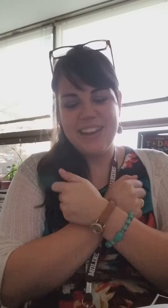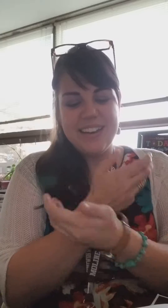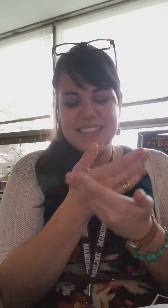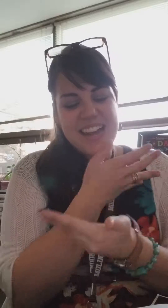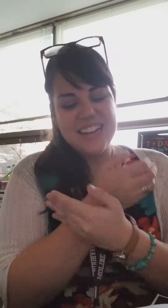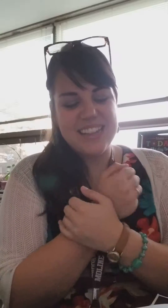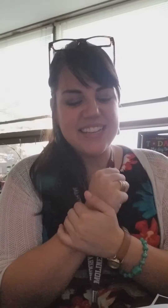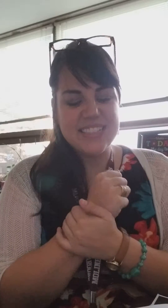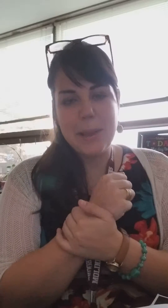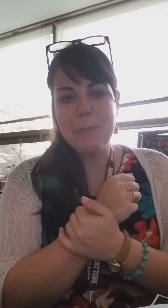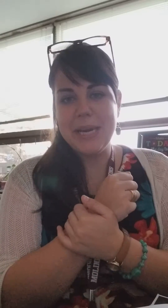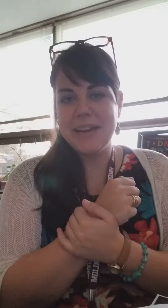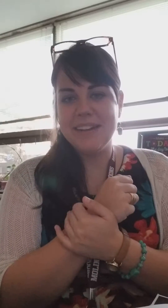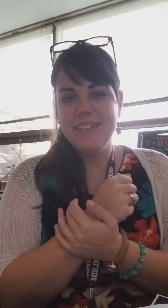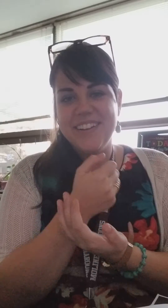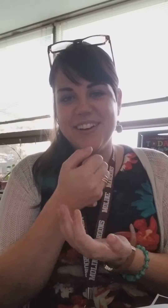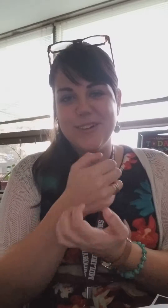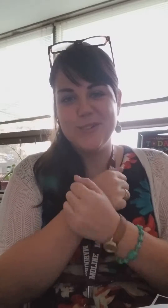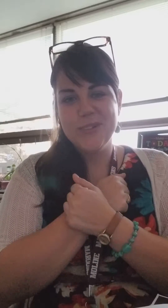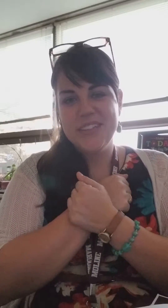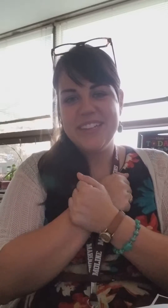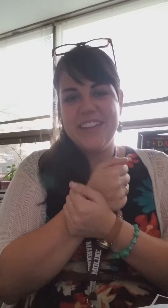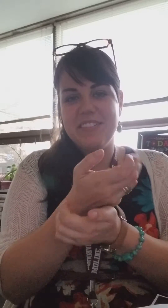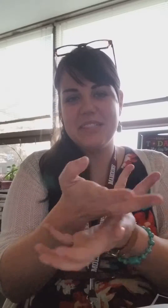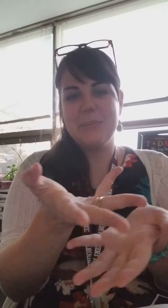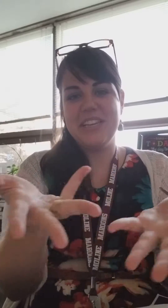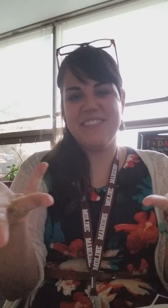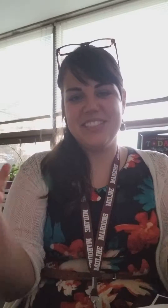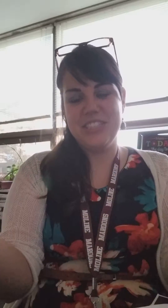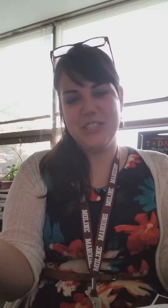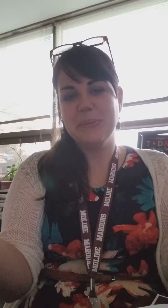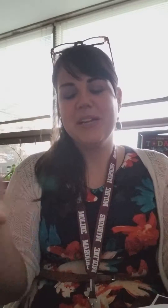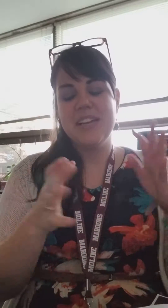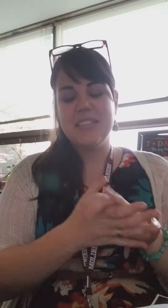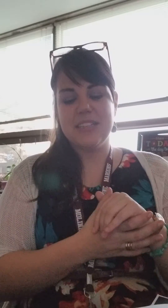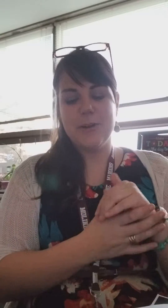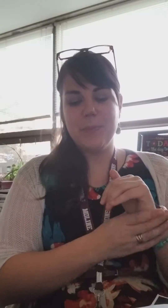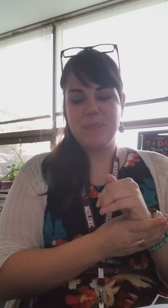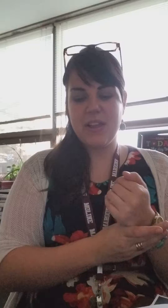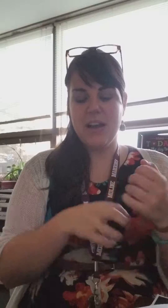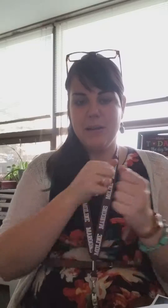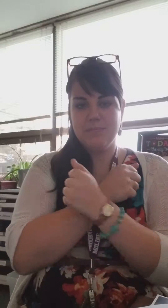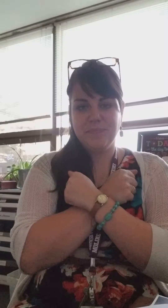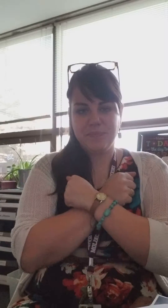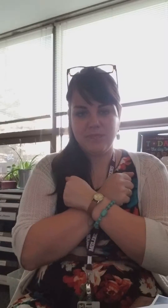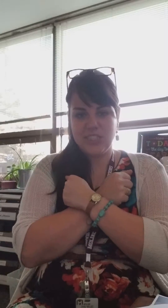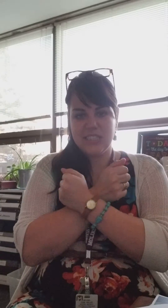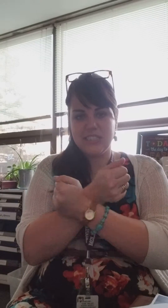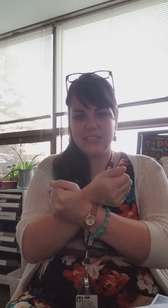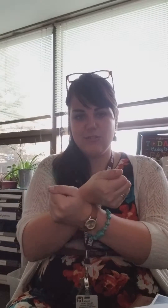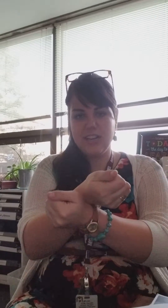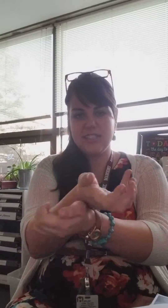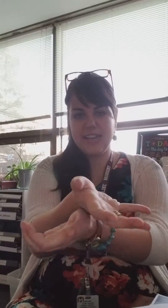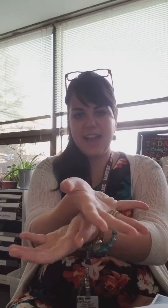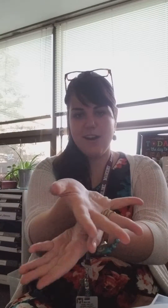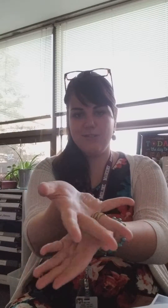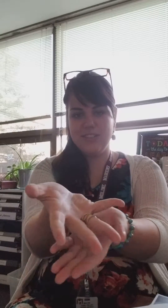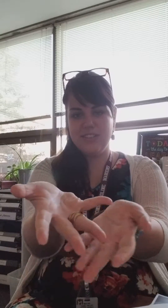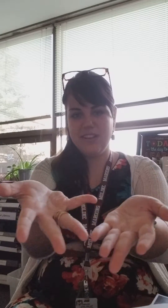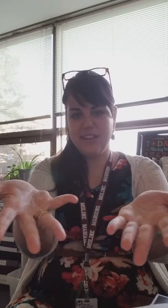it's kind of got that same meaning, you know, giving to me, giving to you. So just crossing out